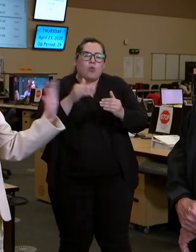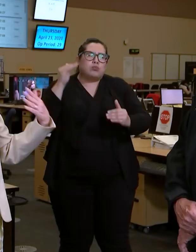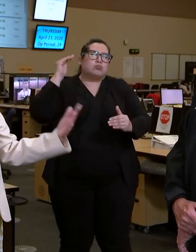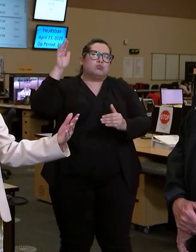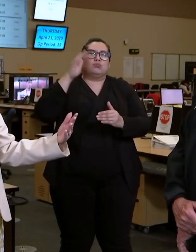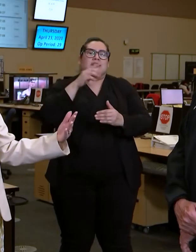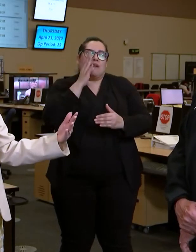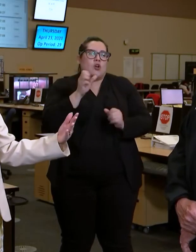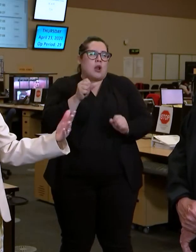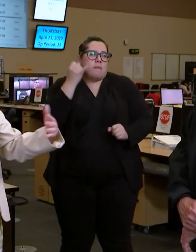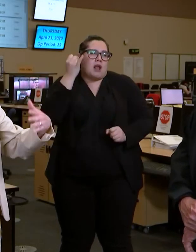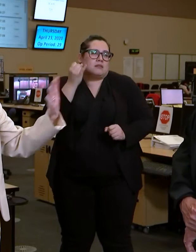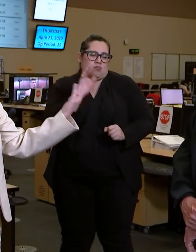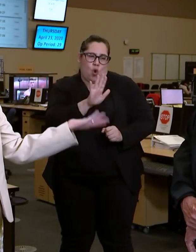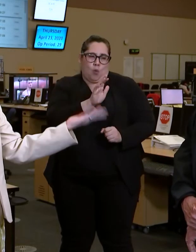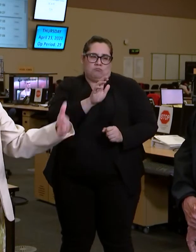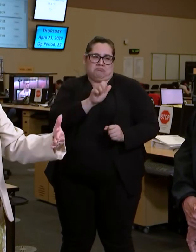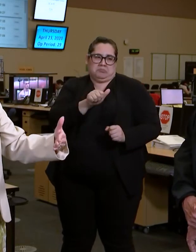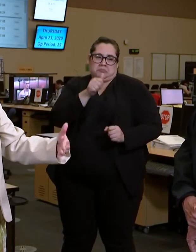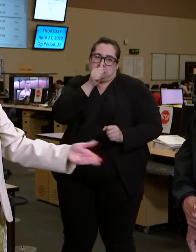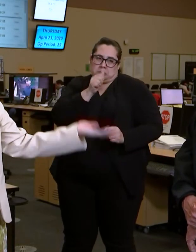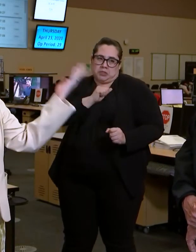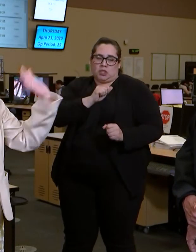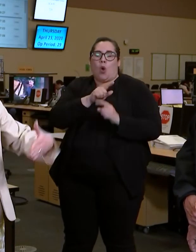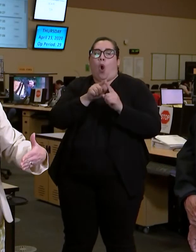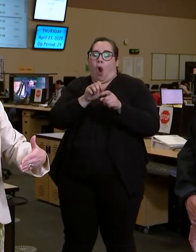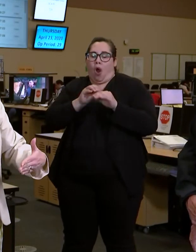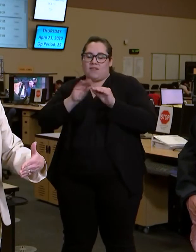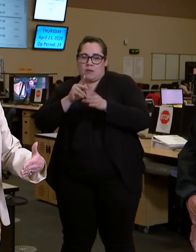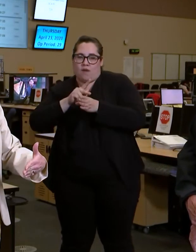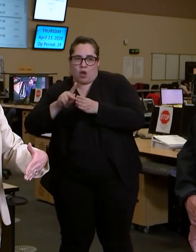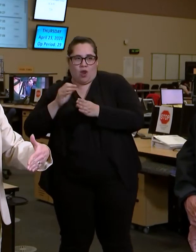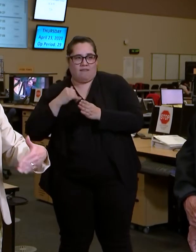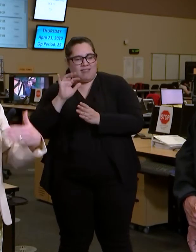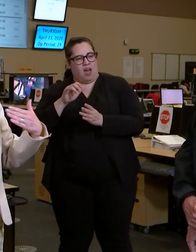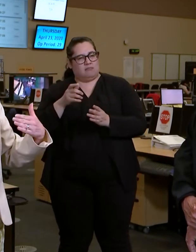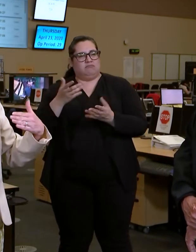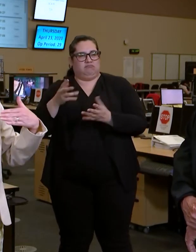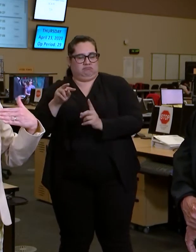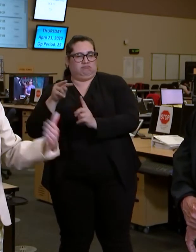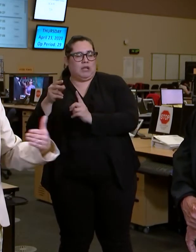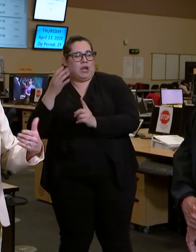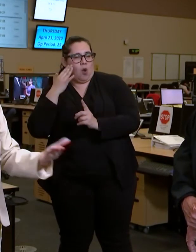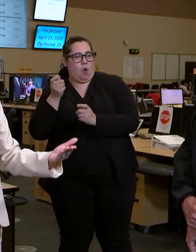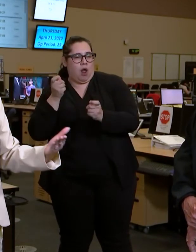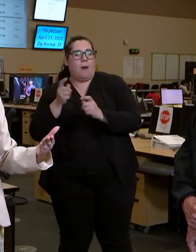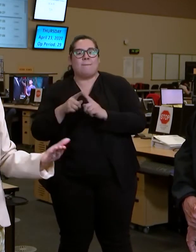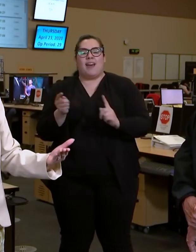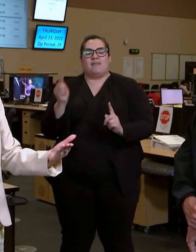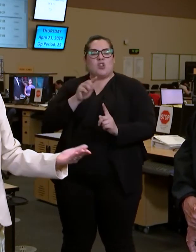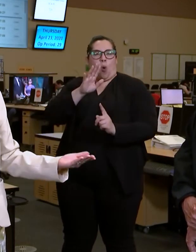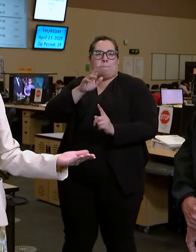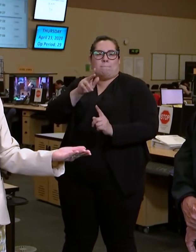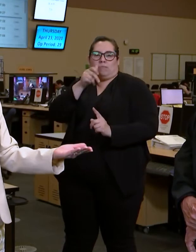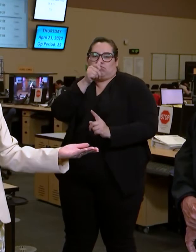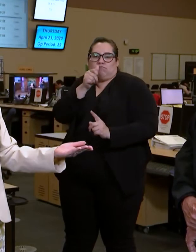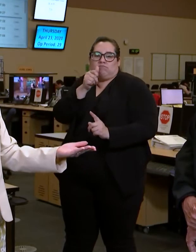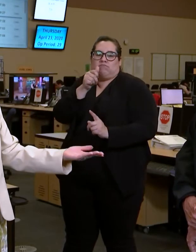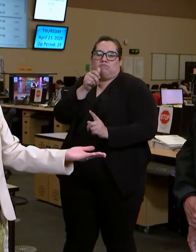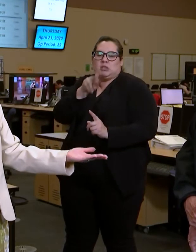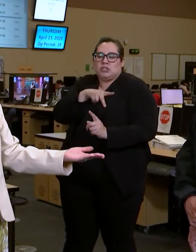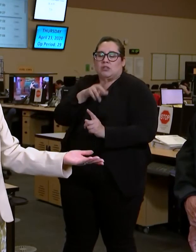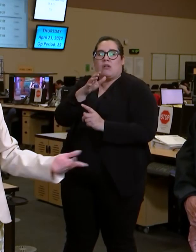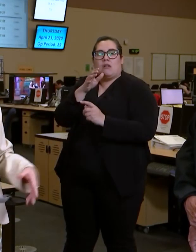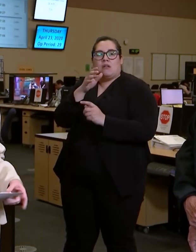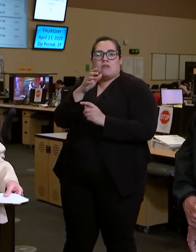from a personal standpoint, obviously from a professional standpoint, you've got that handled, but just knowing what you know and being around